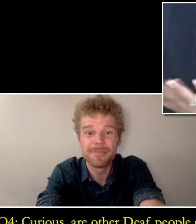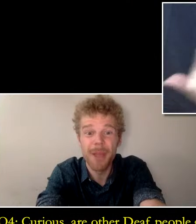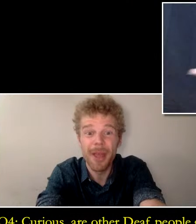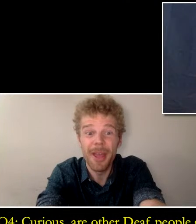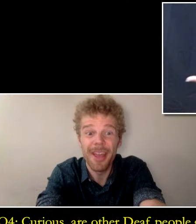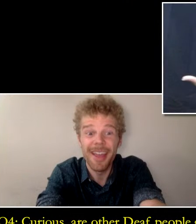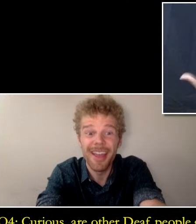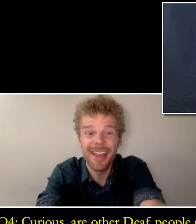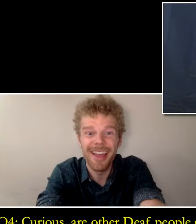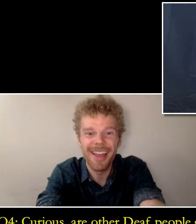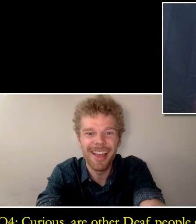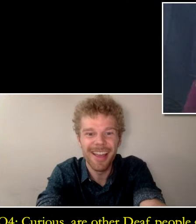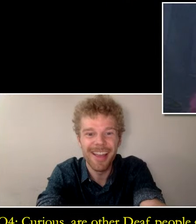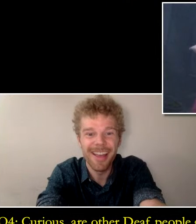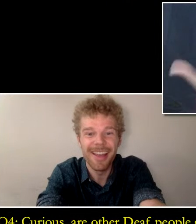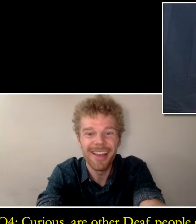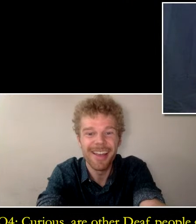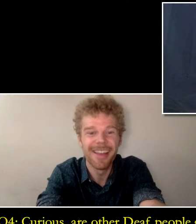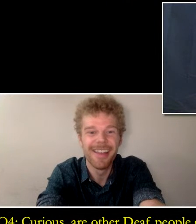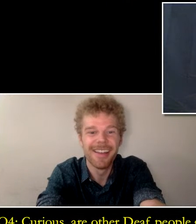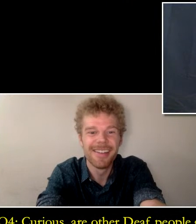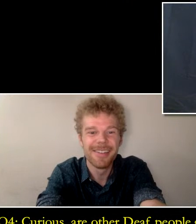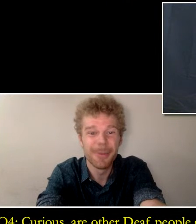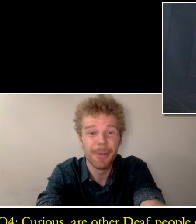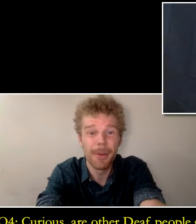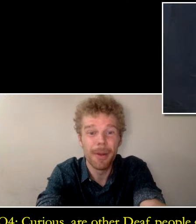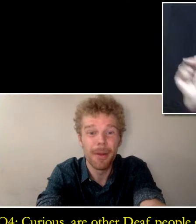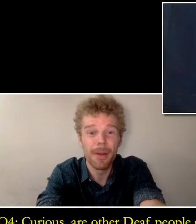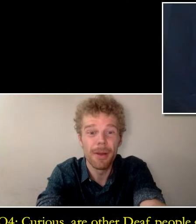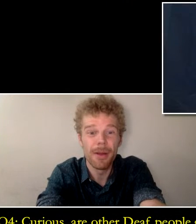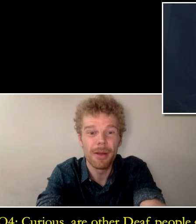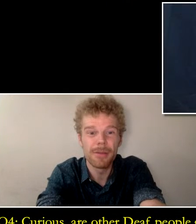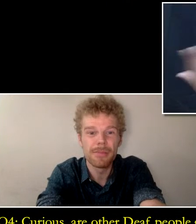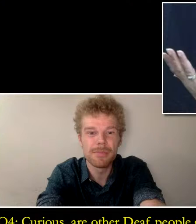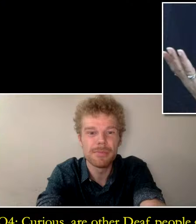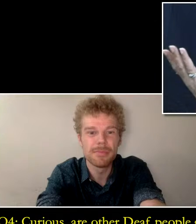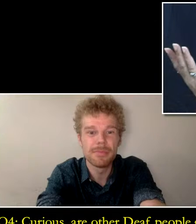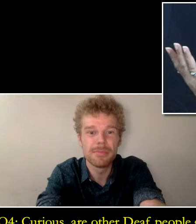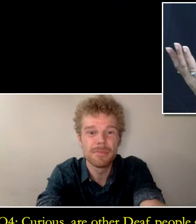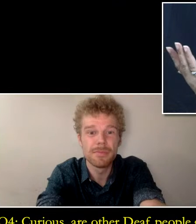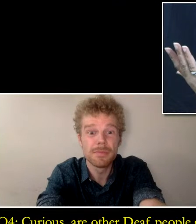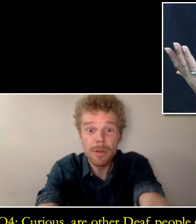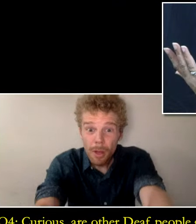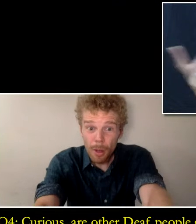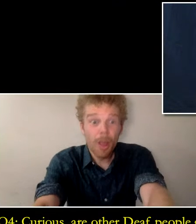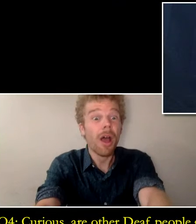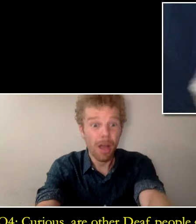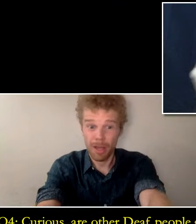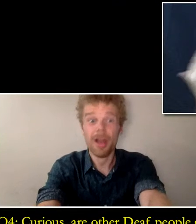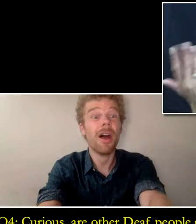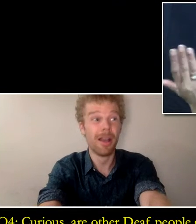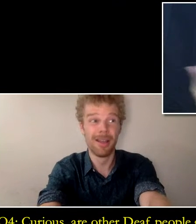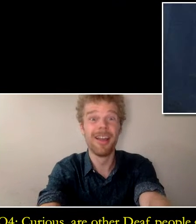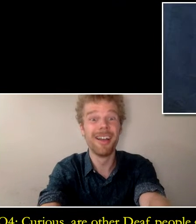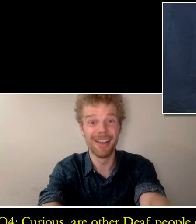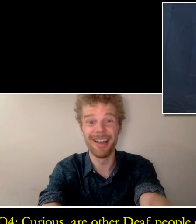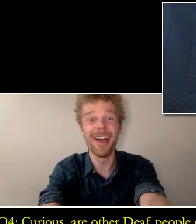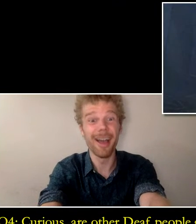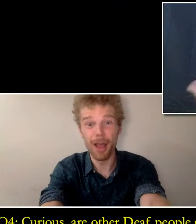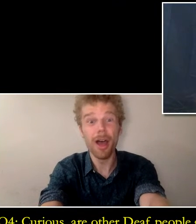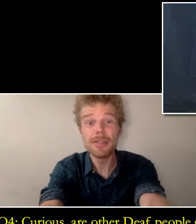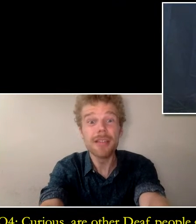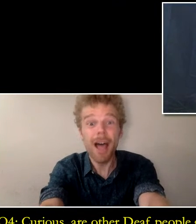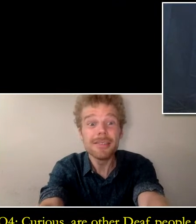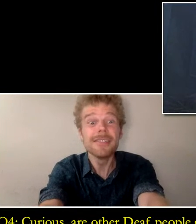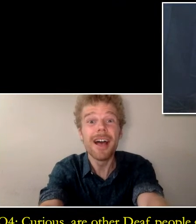We do need a lot more of that. Yes, we do need a lot more of that. Absolutely. And who knows, maybe we can have a run for